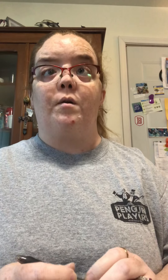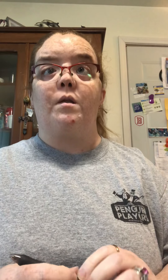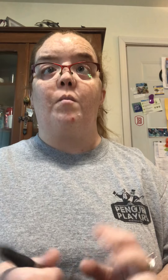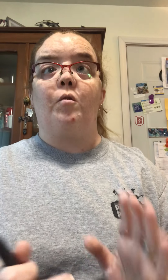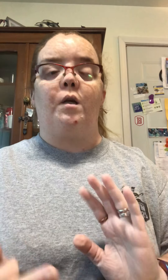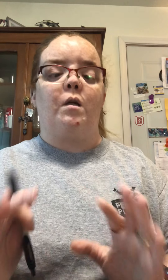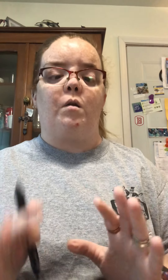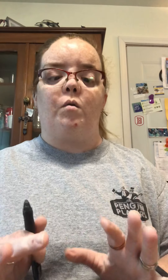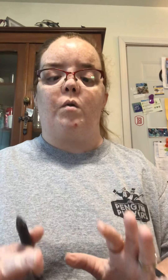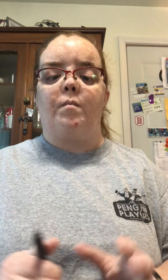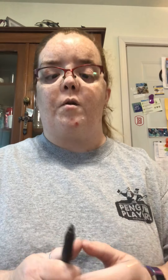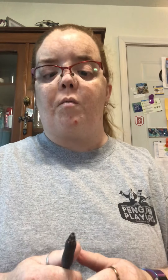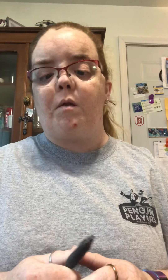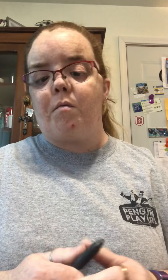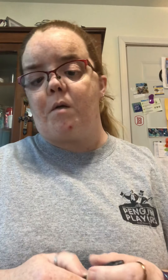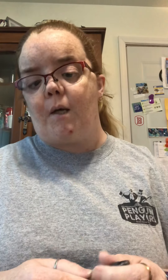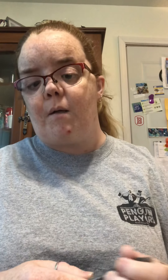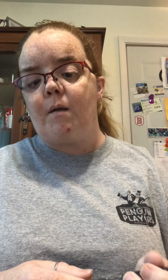I'm only going to do numbers 1 through 10